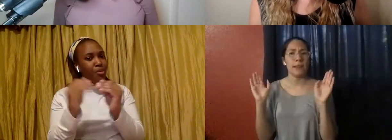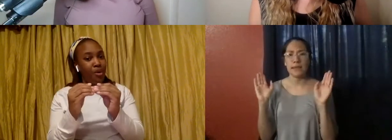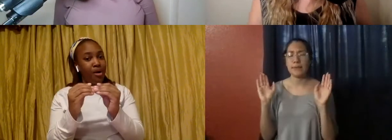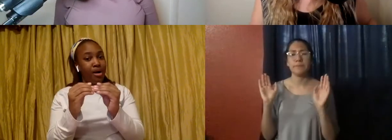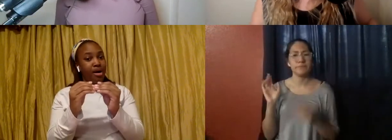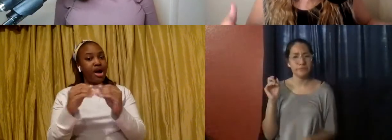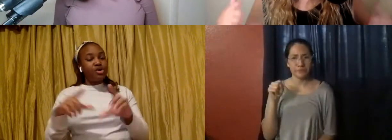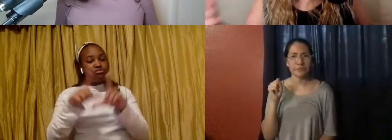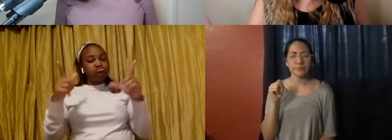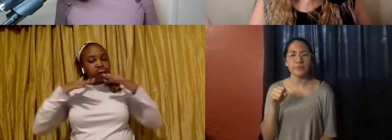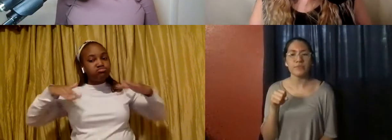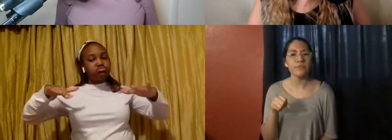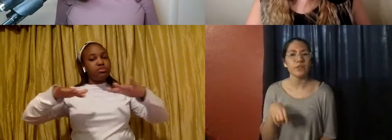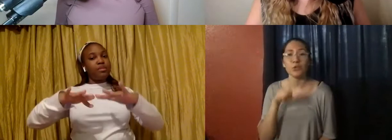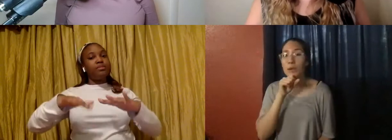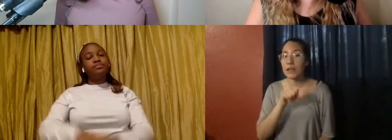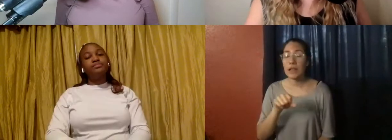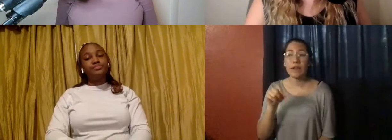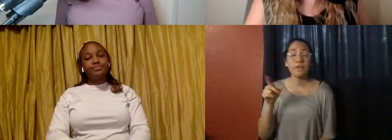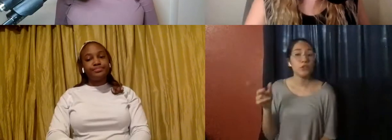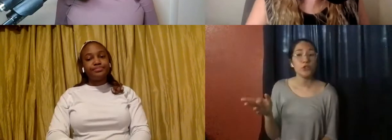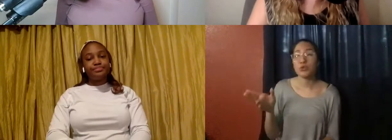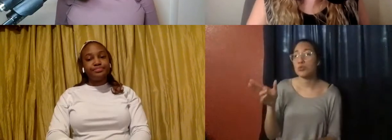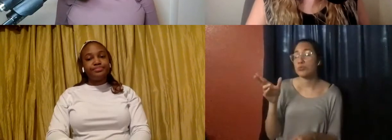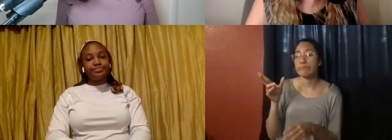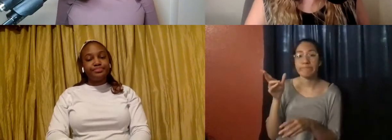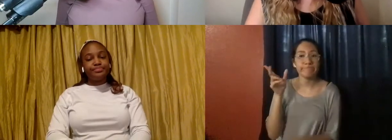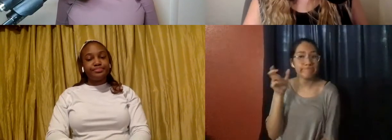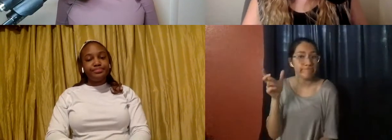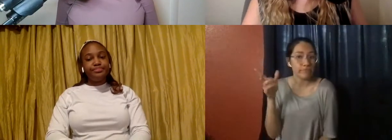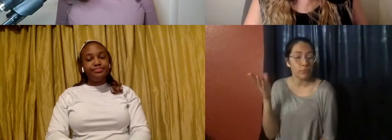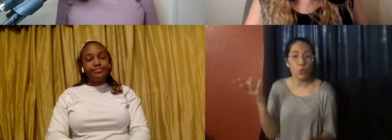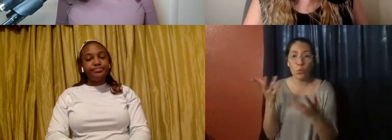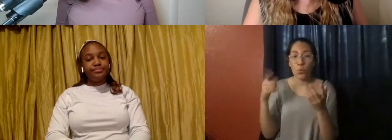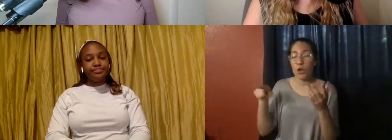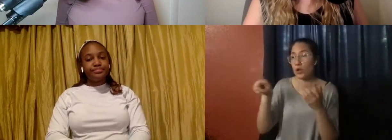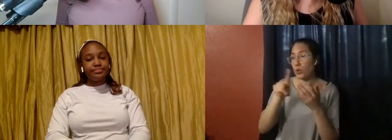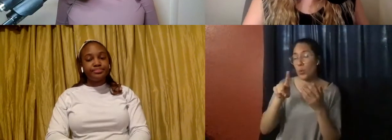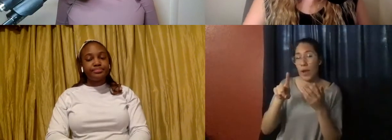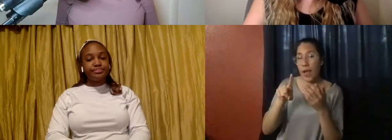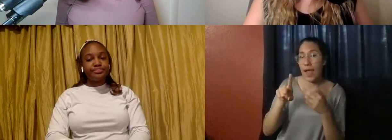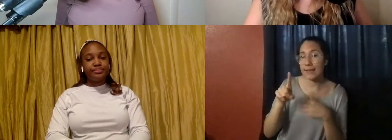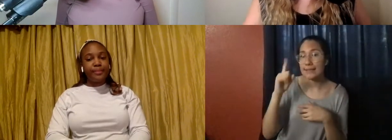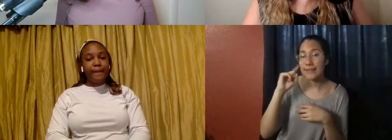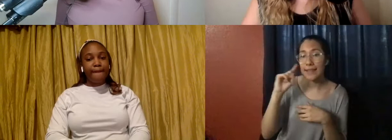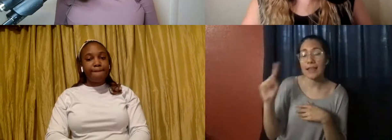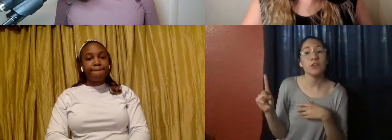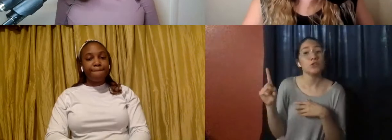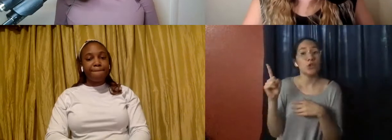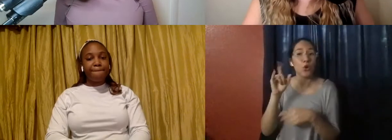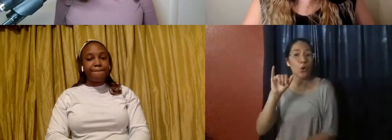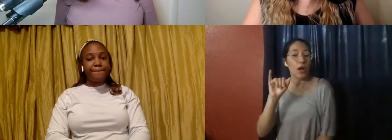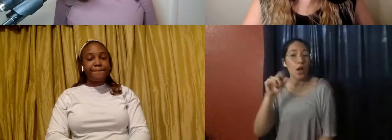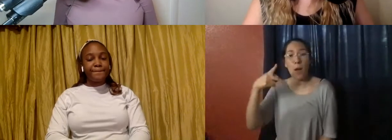Right, exactly. We'd love to hear what you guys think. Please check us out on Instagram at WrongThePodcast or check out